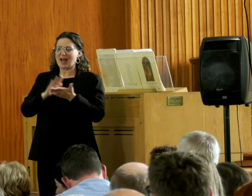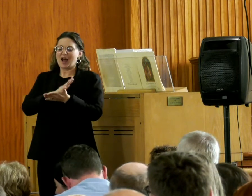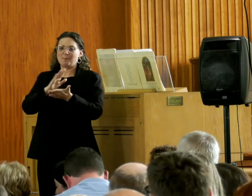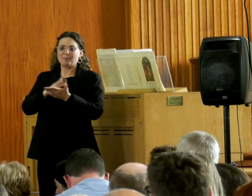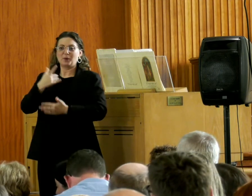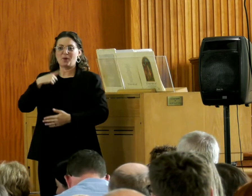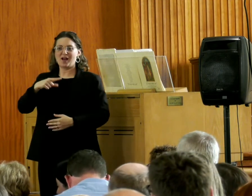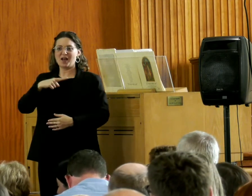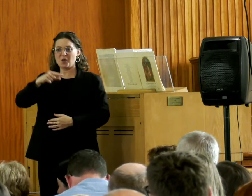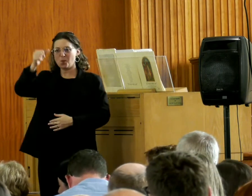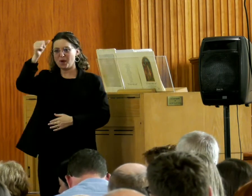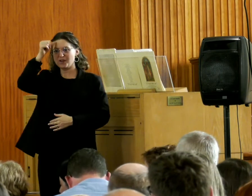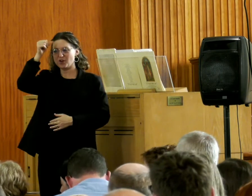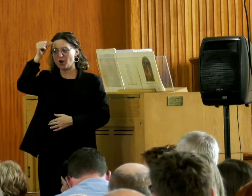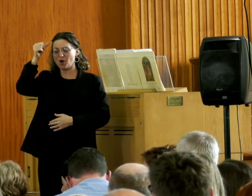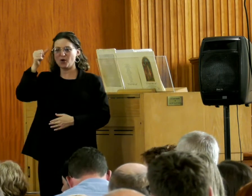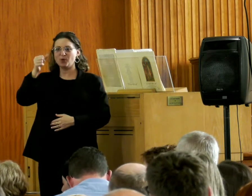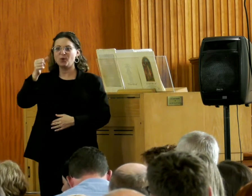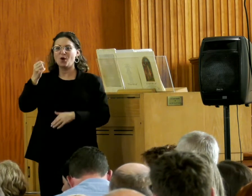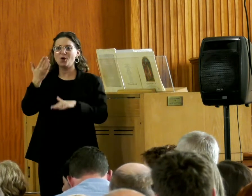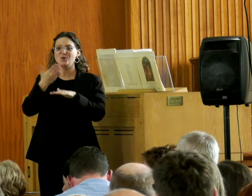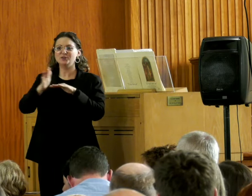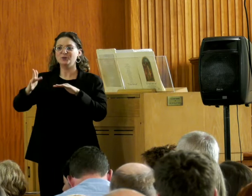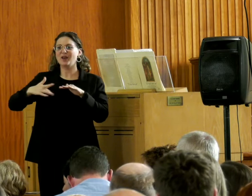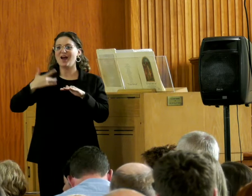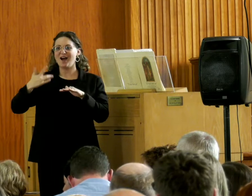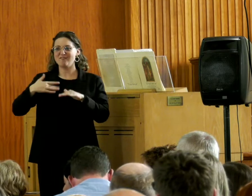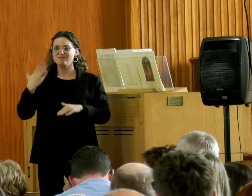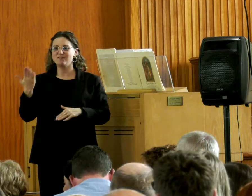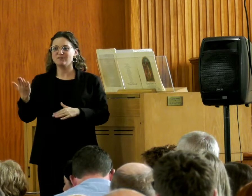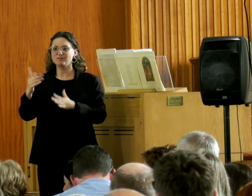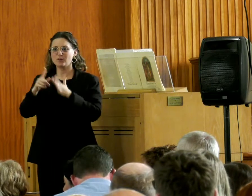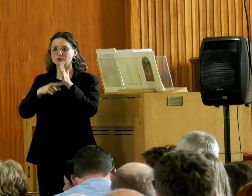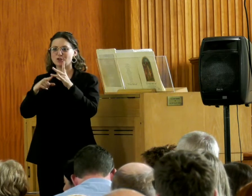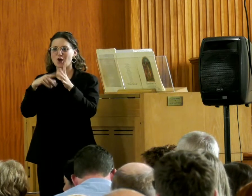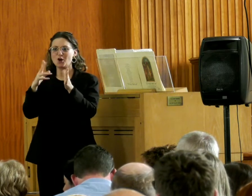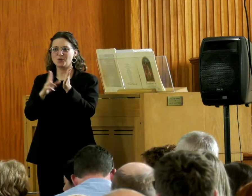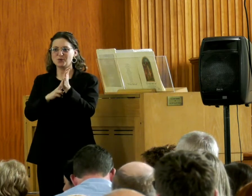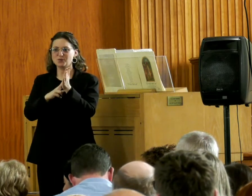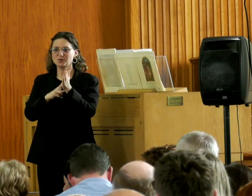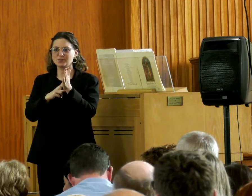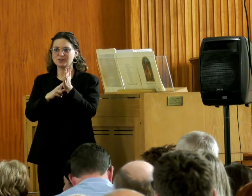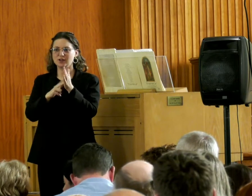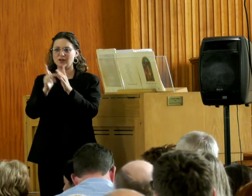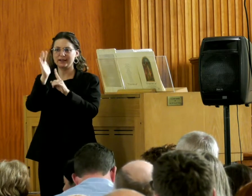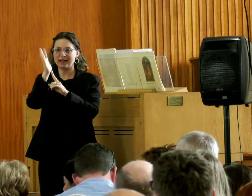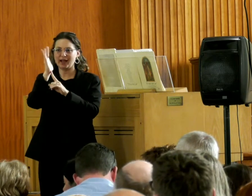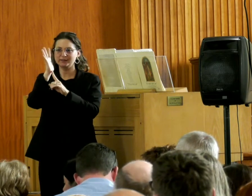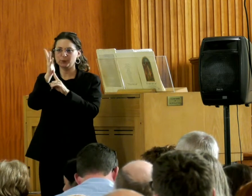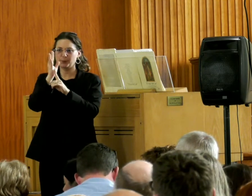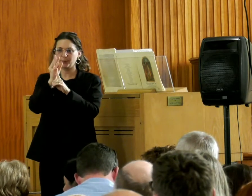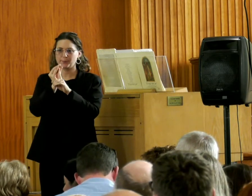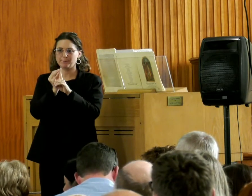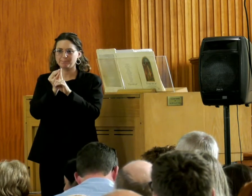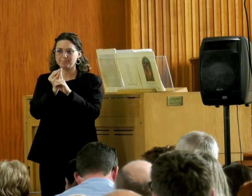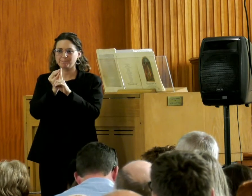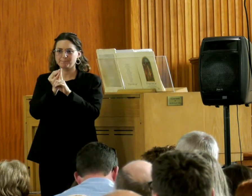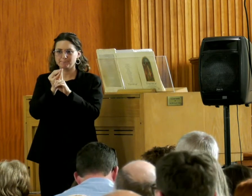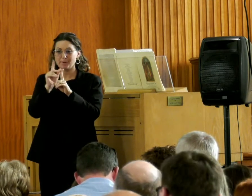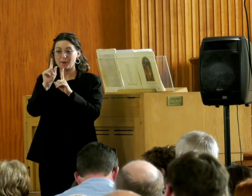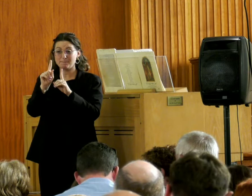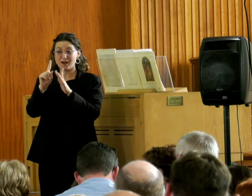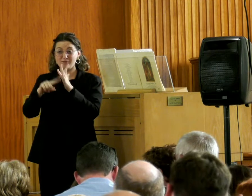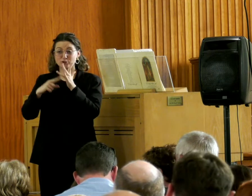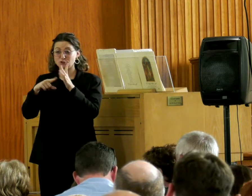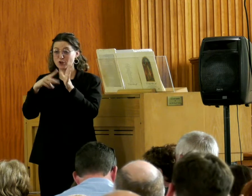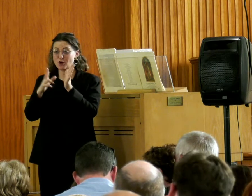the reality of the new birth. An earthly light has gone out, but where Joan is,